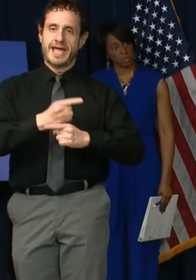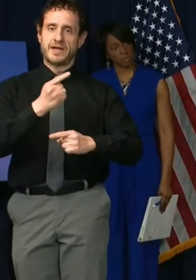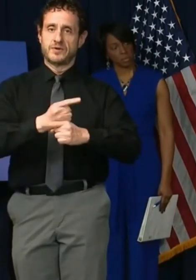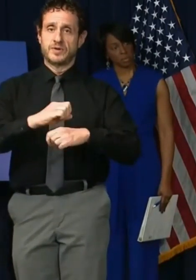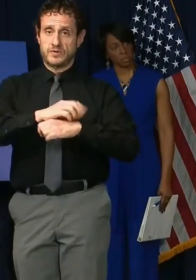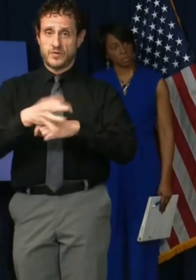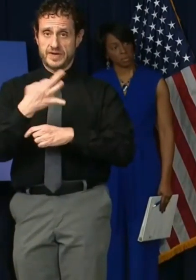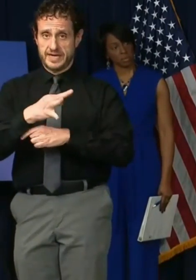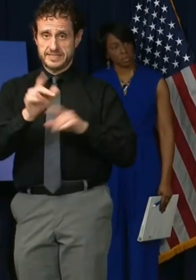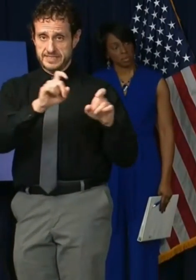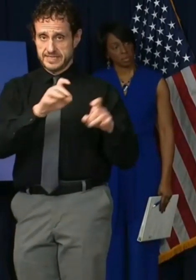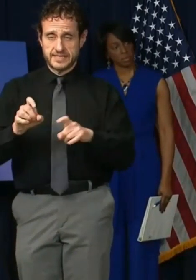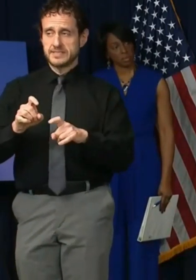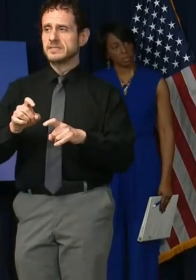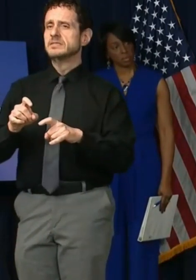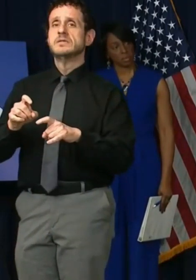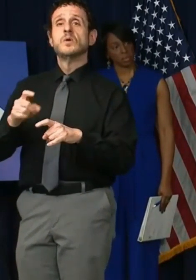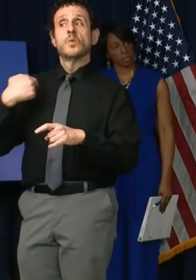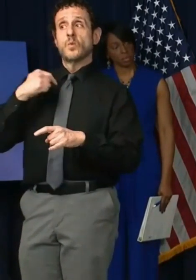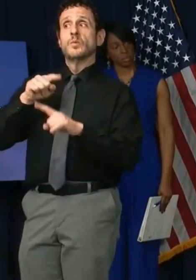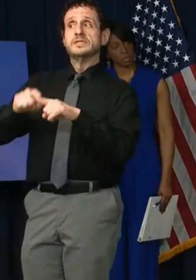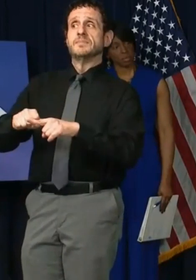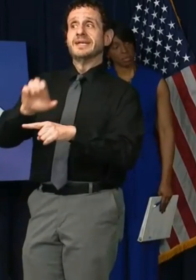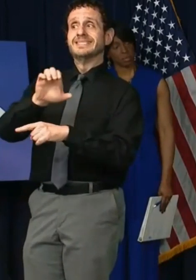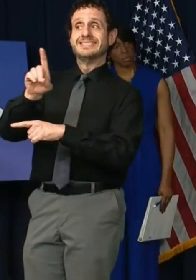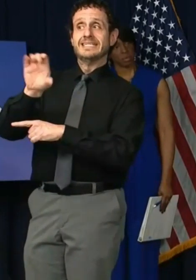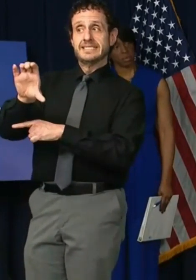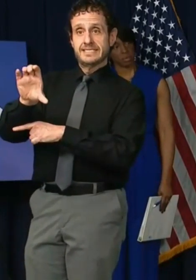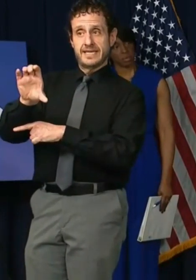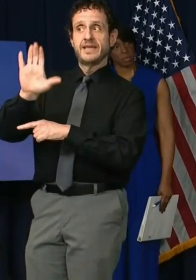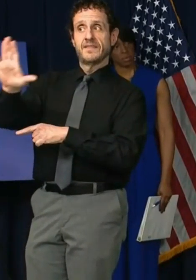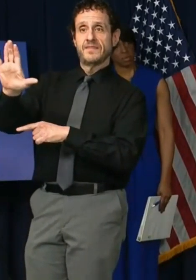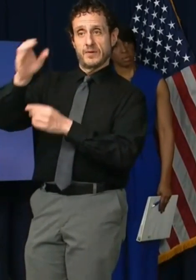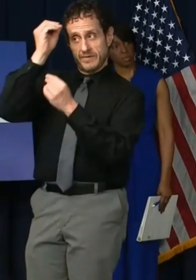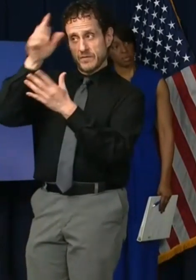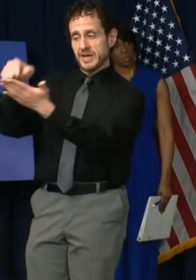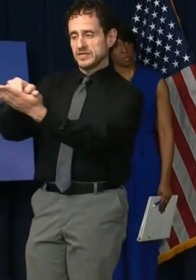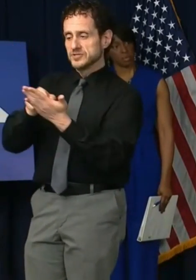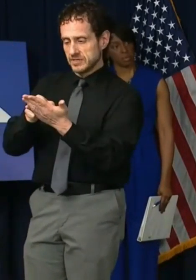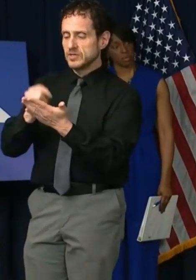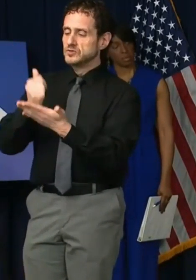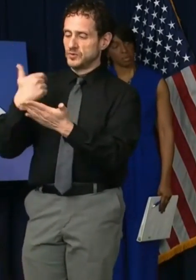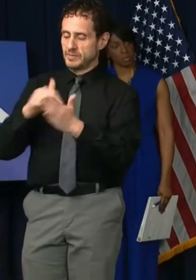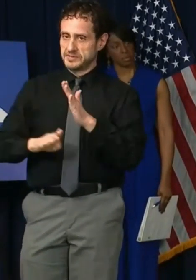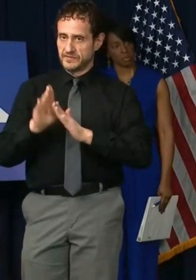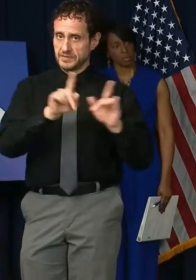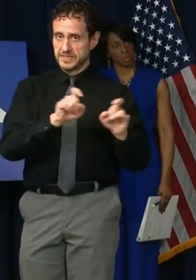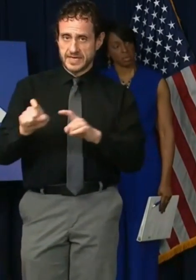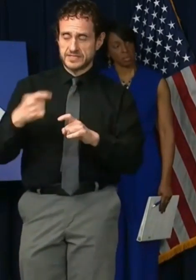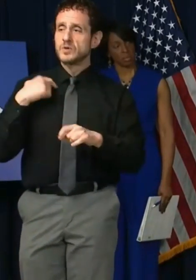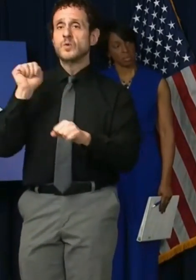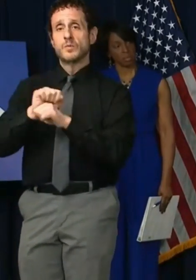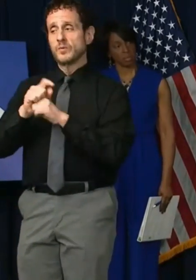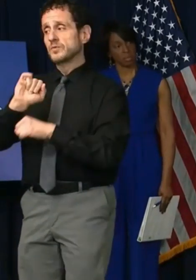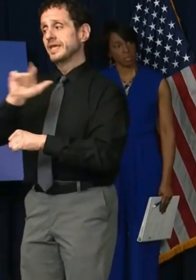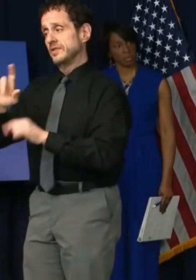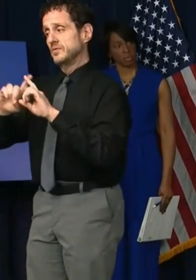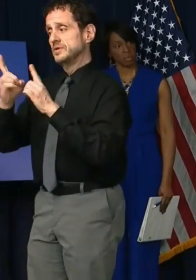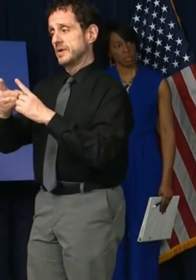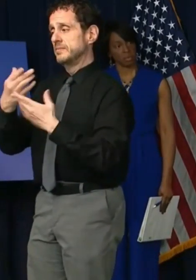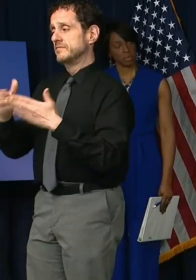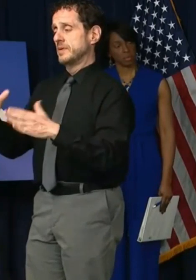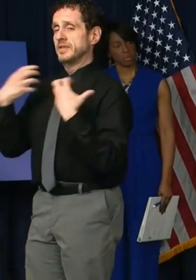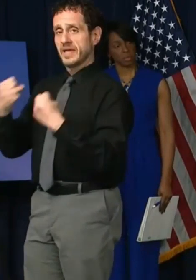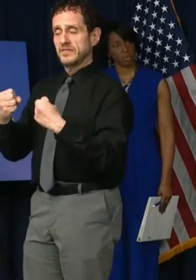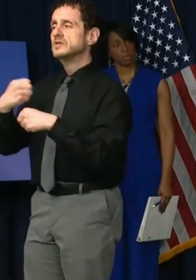test based upon the published data from the CDC laboratory. Additionally, we worked in conjunction with IDPH to ensure that our test was